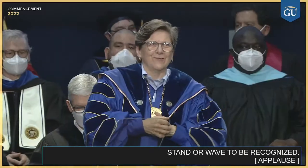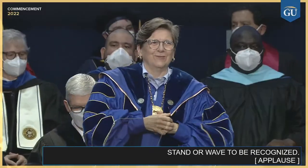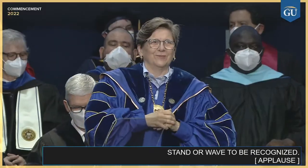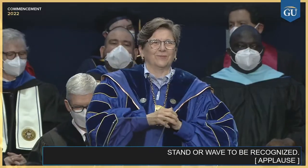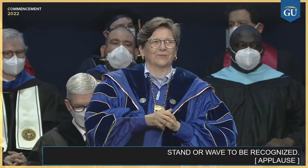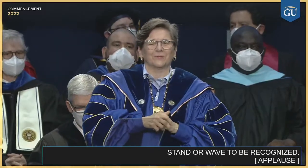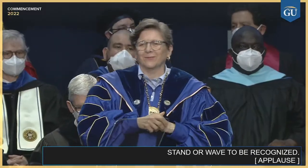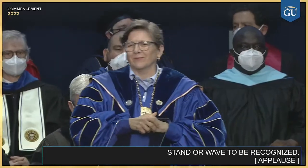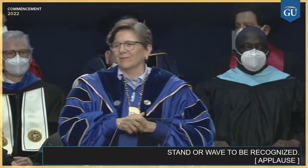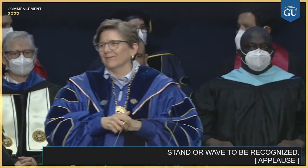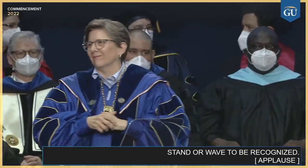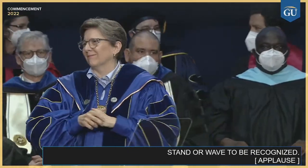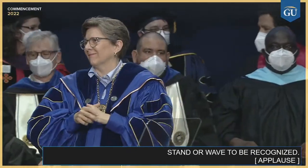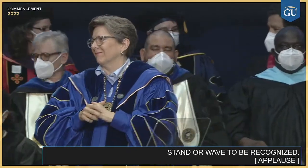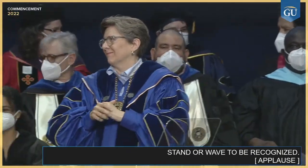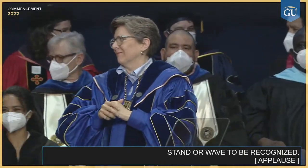Thank you.